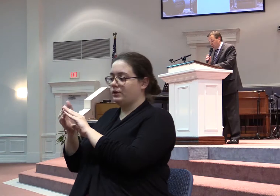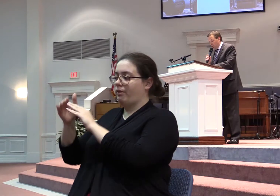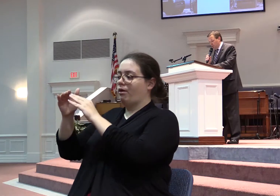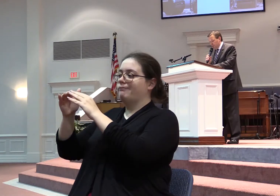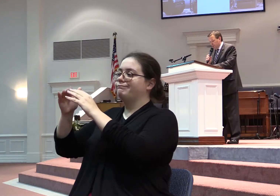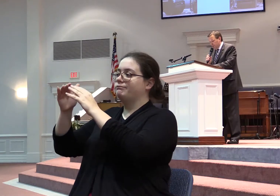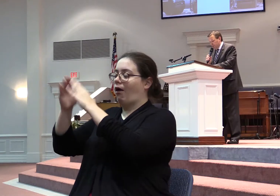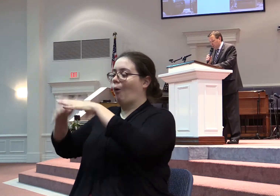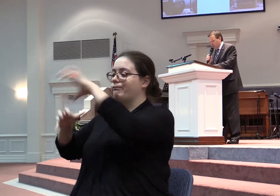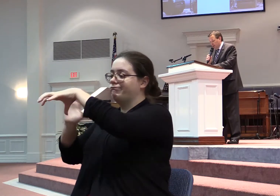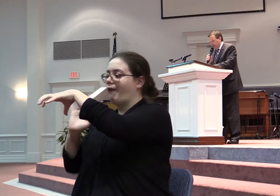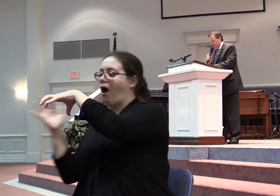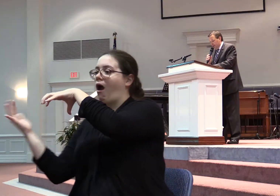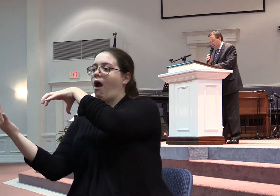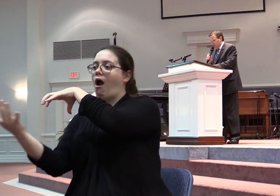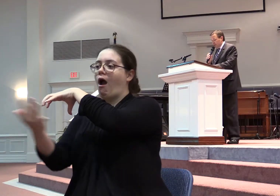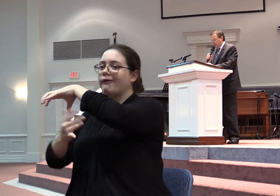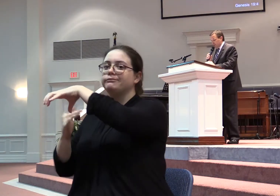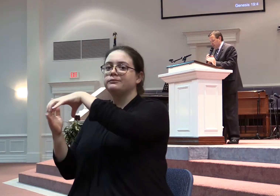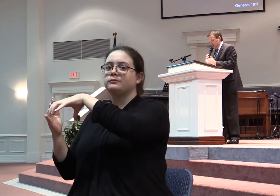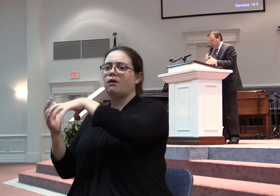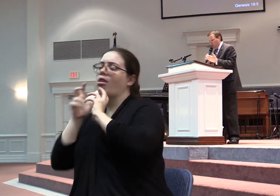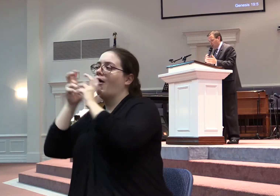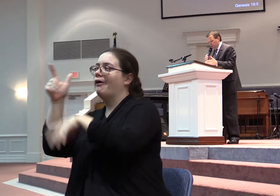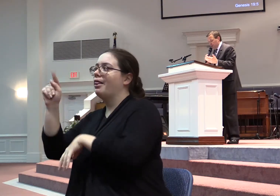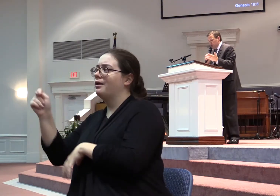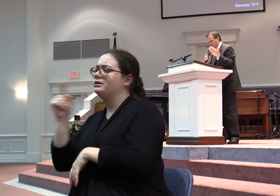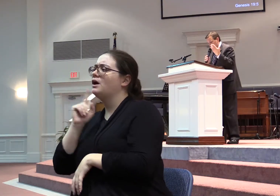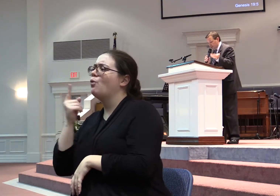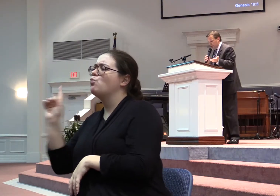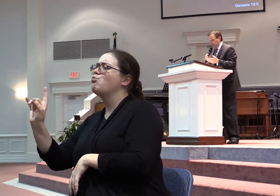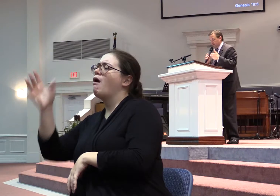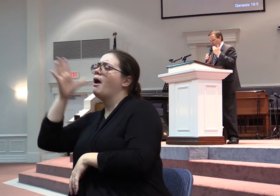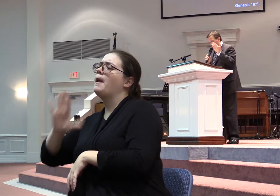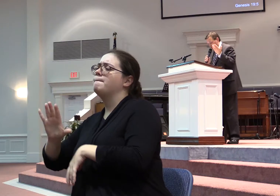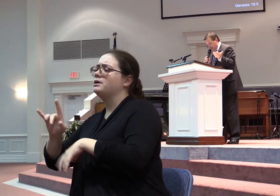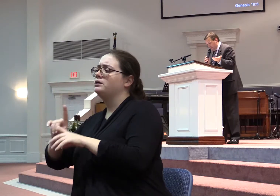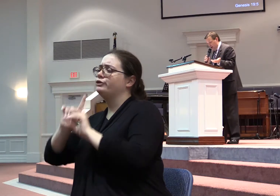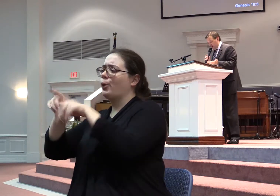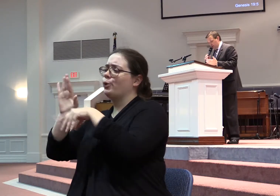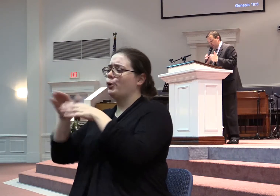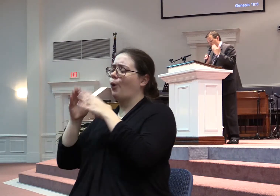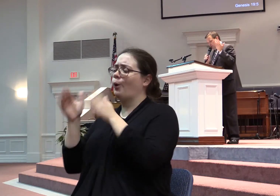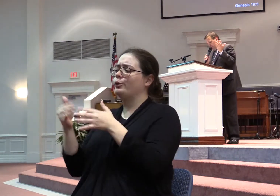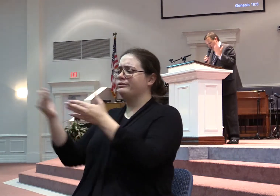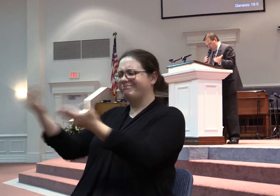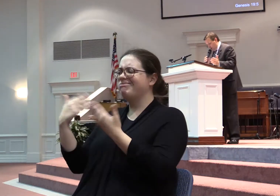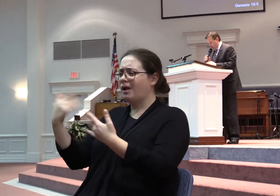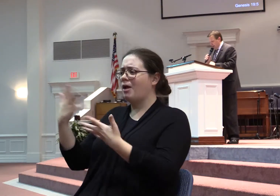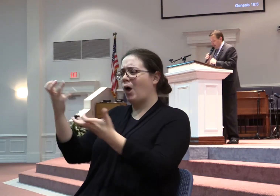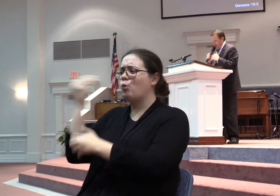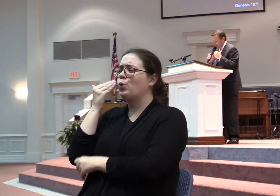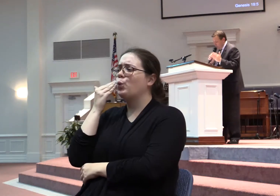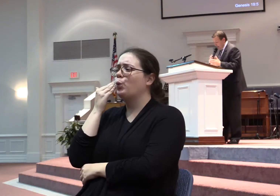and young, all the people from every quarter. And they called unto Lot and said unto him, where are the men which came into thee this night? Bring them out unto us that we may know